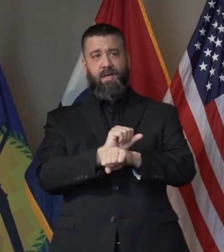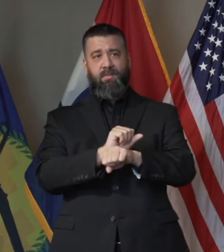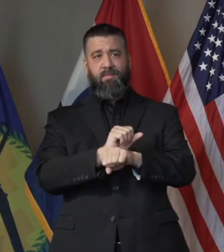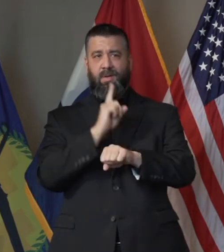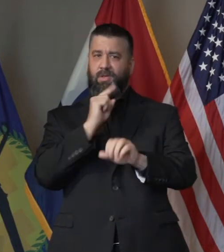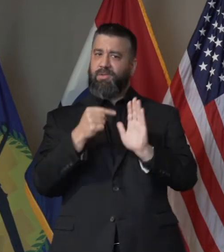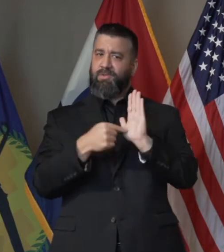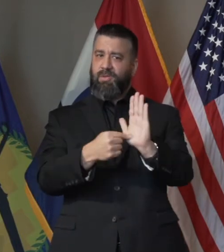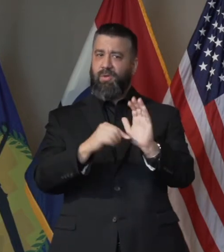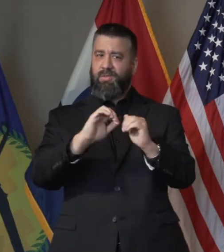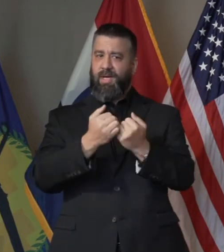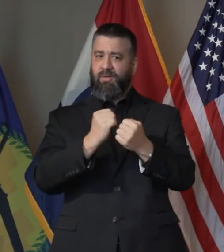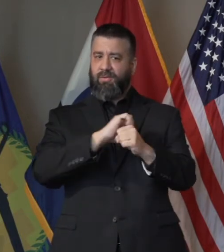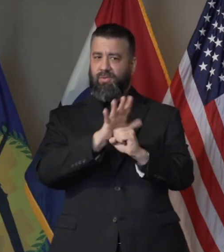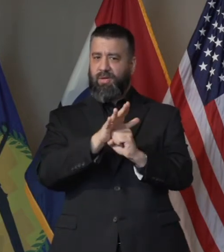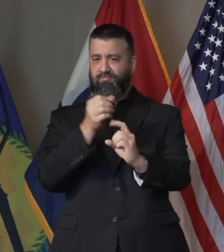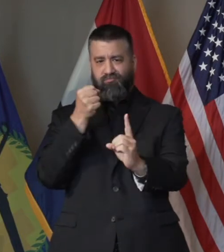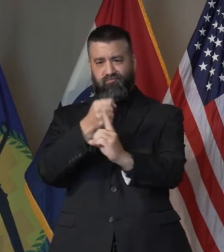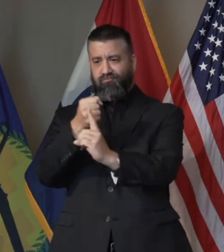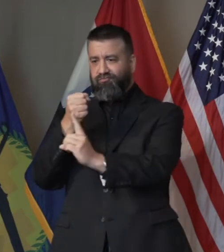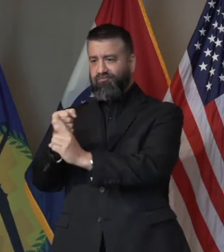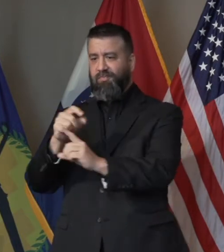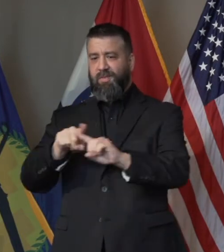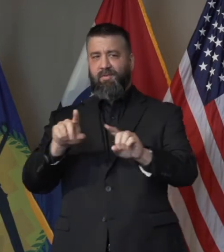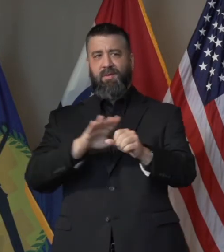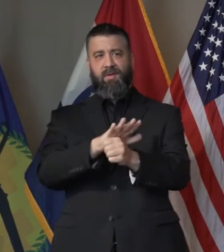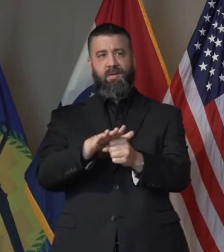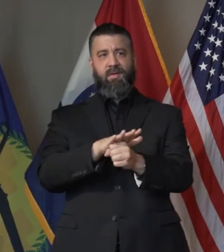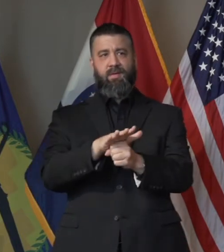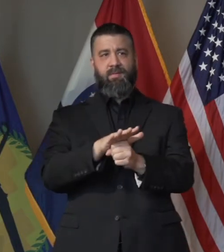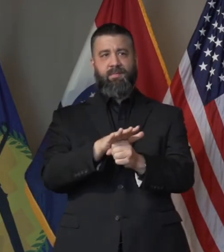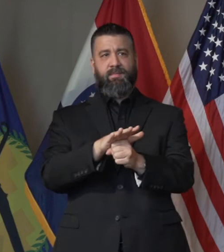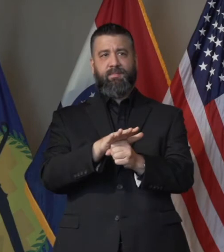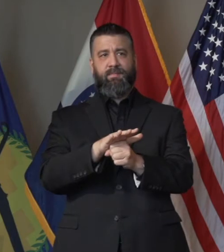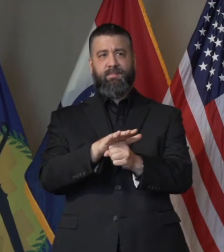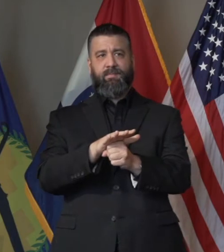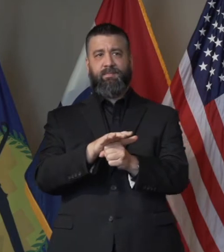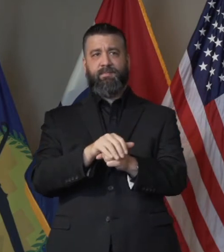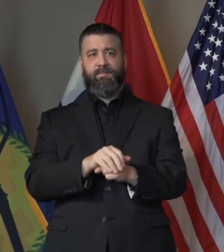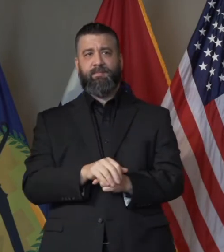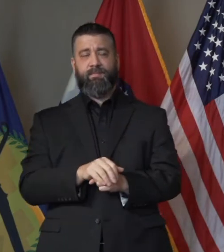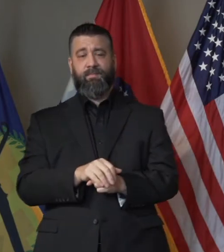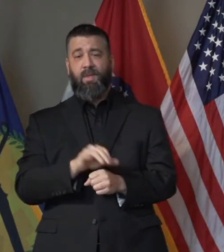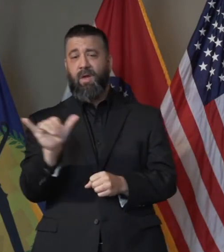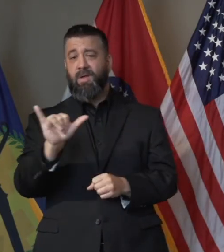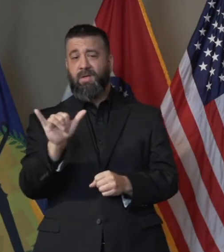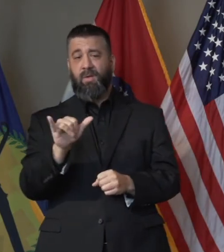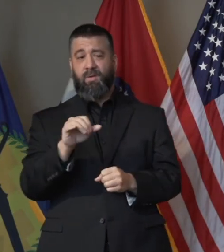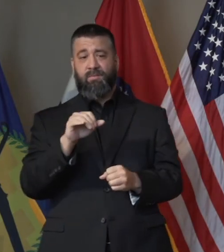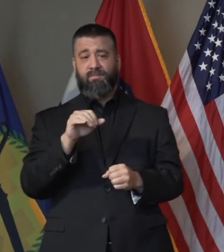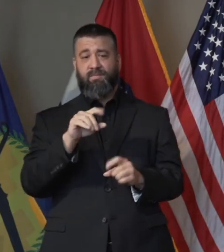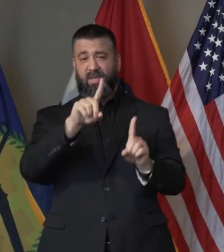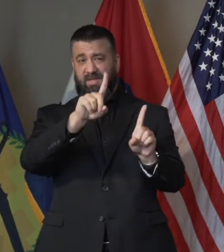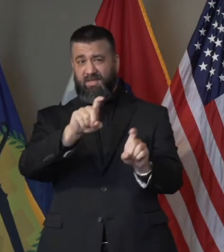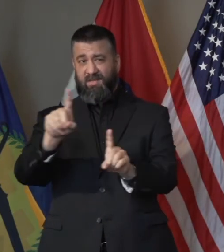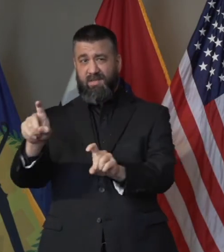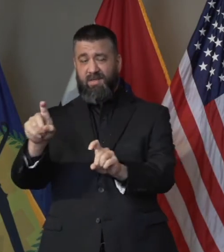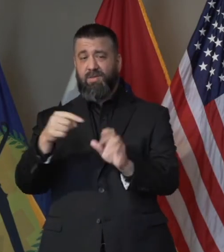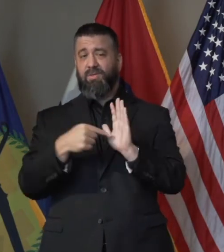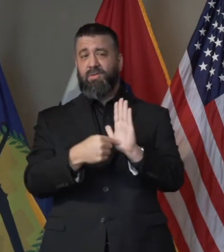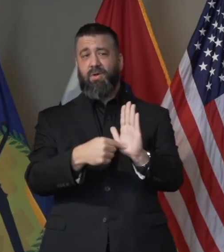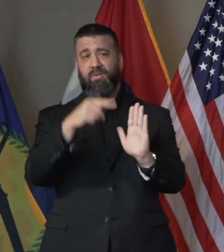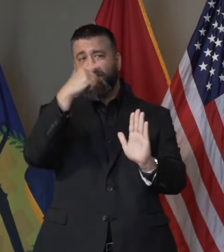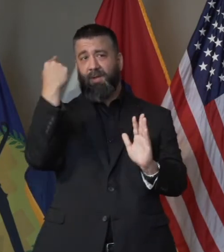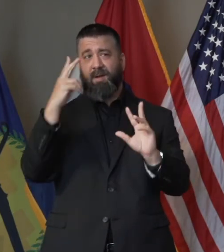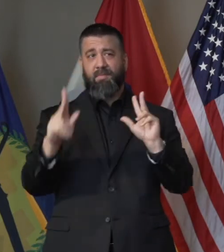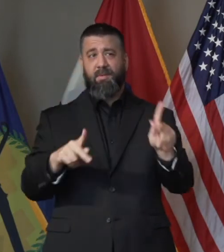impact. In addition to the estimates of overall prevalence, the survey found that Black residents were more than twice as likely to